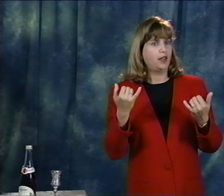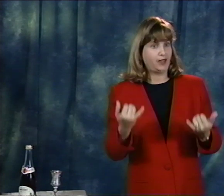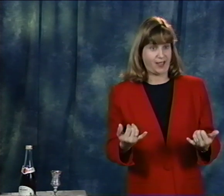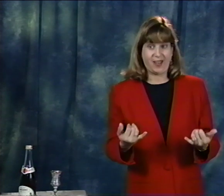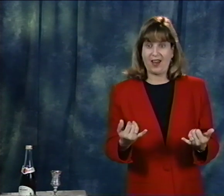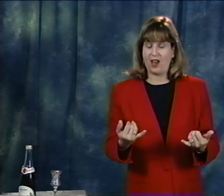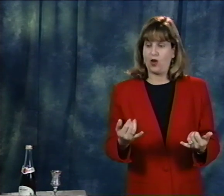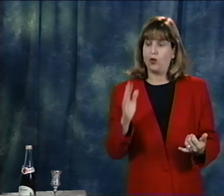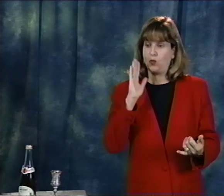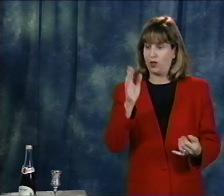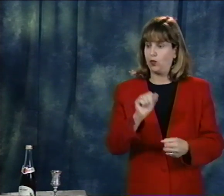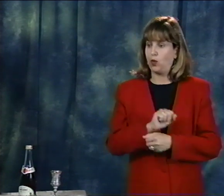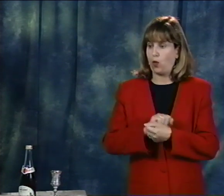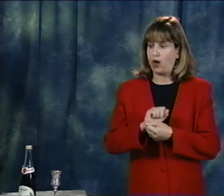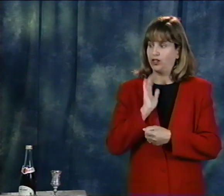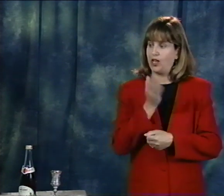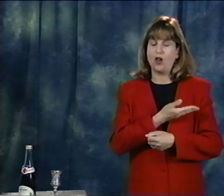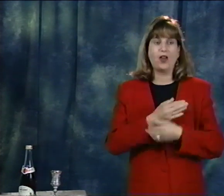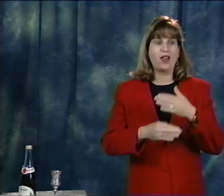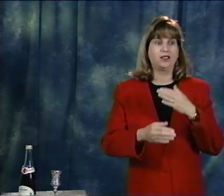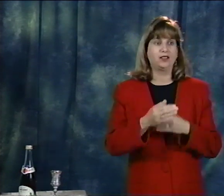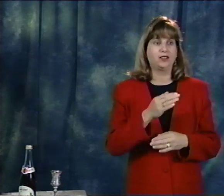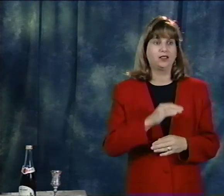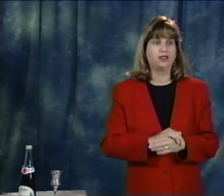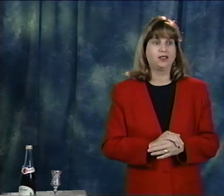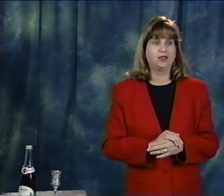We now wash our hands.